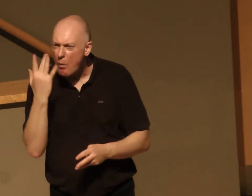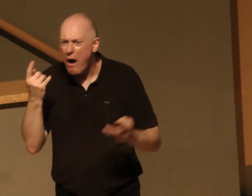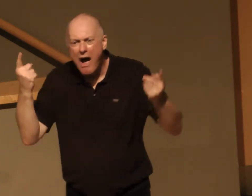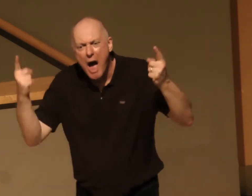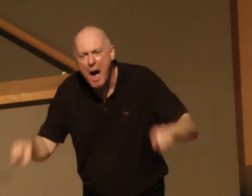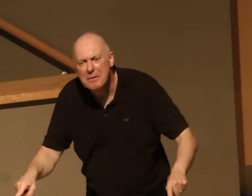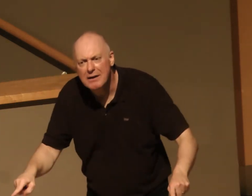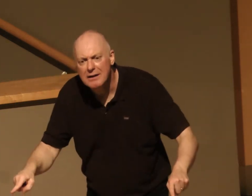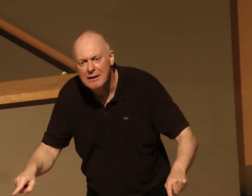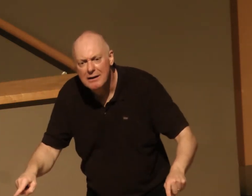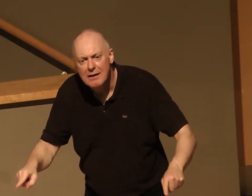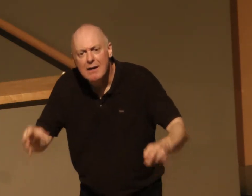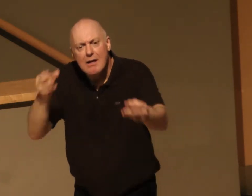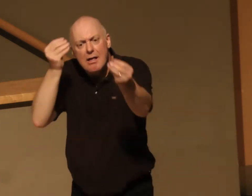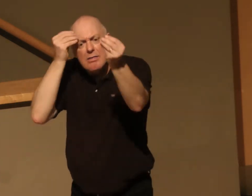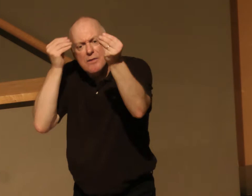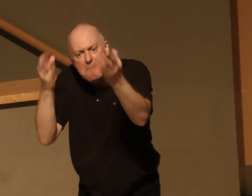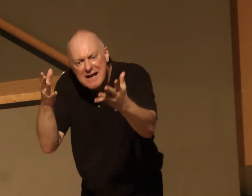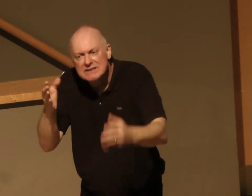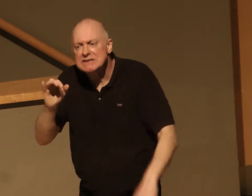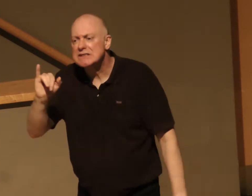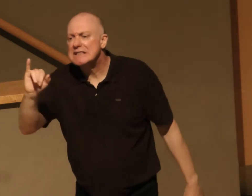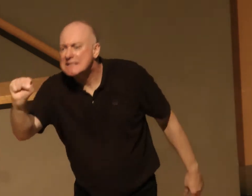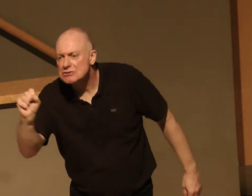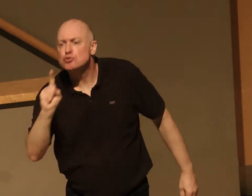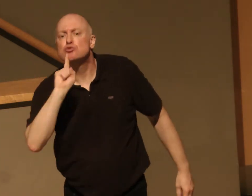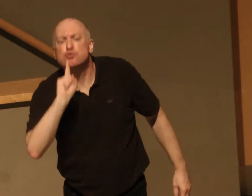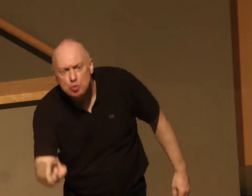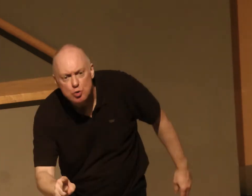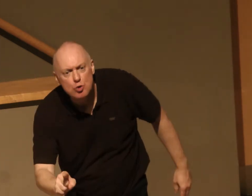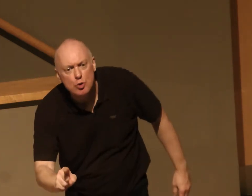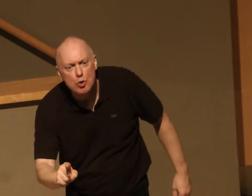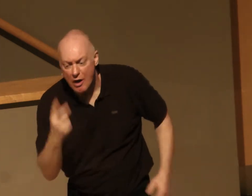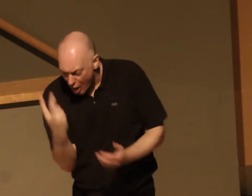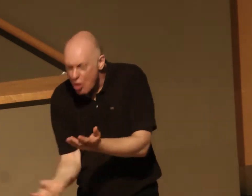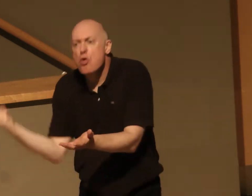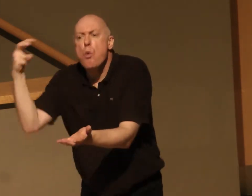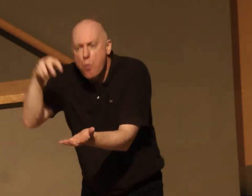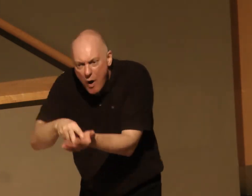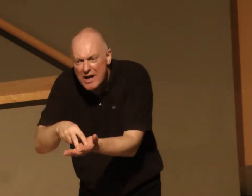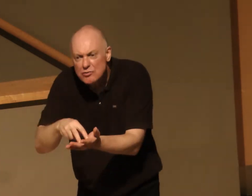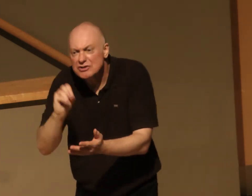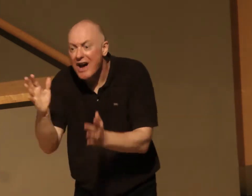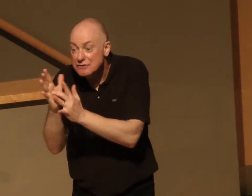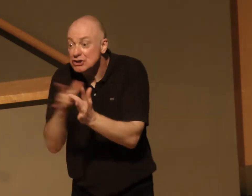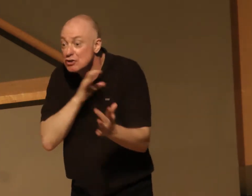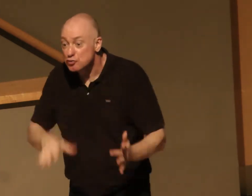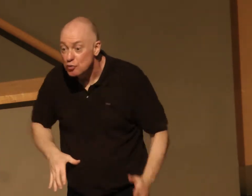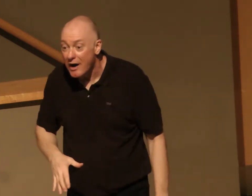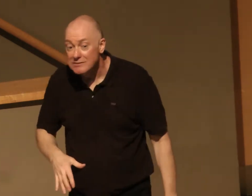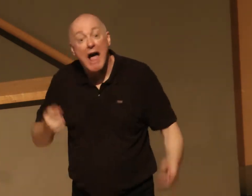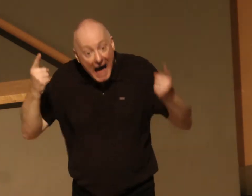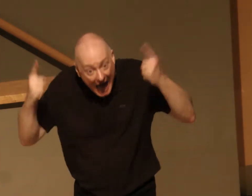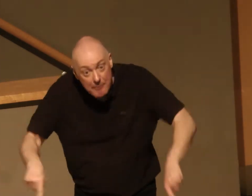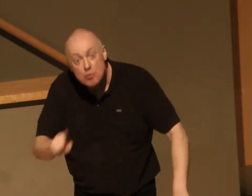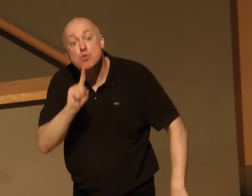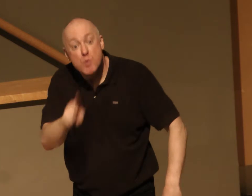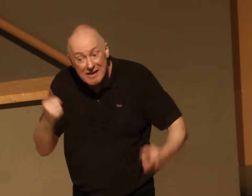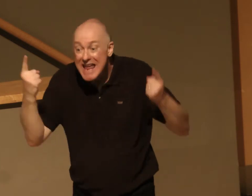Because the message is true. Because the resurrection of Jesus Christ happened. Because